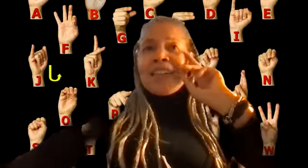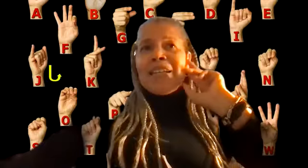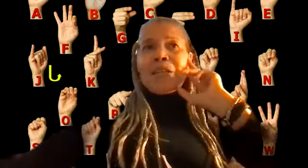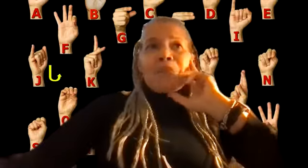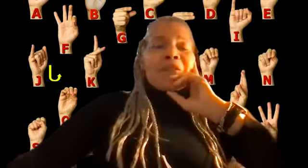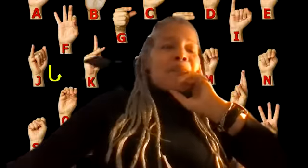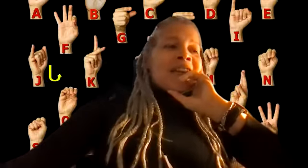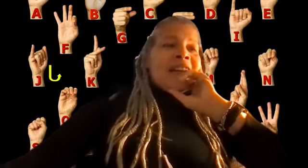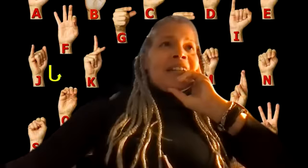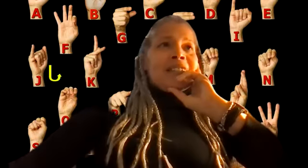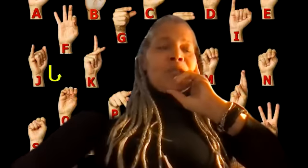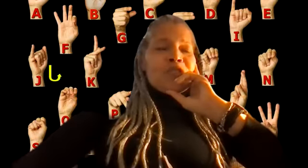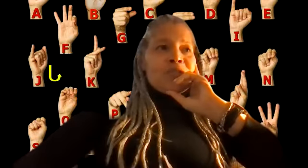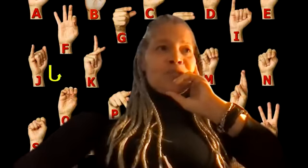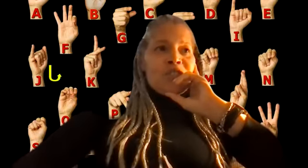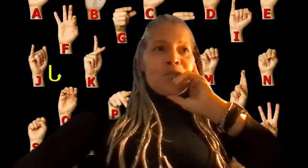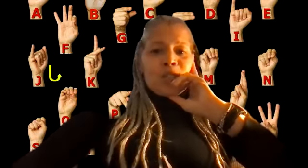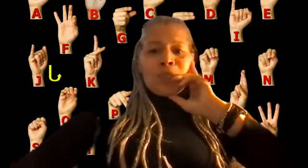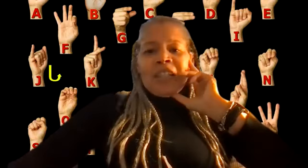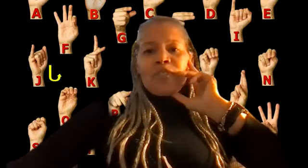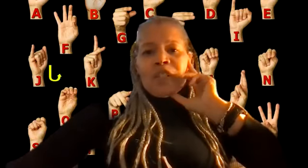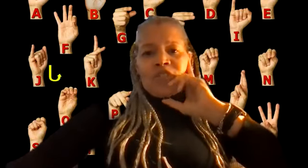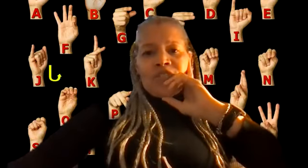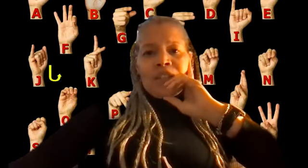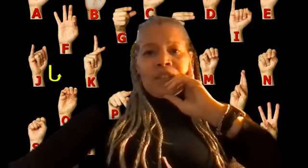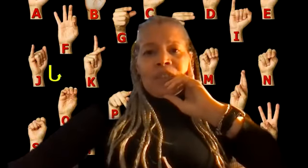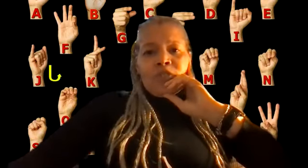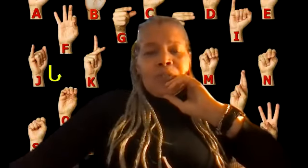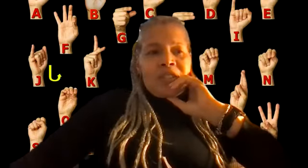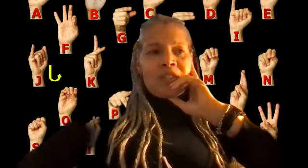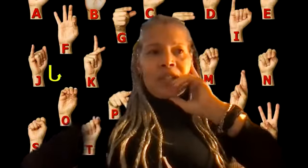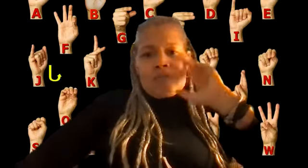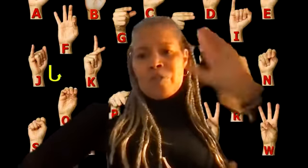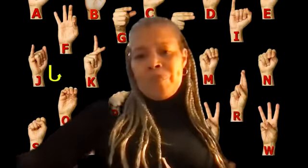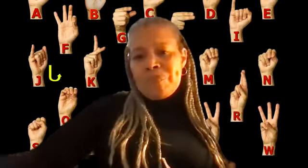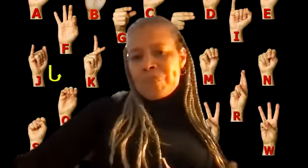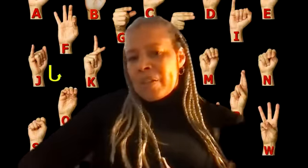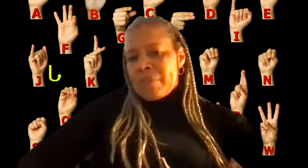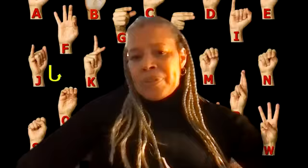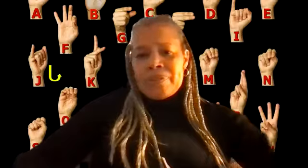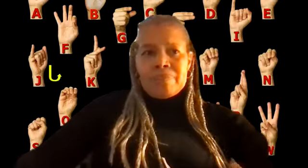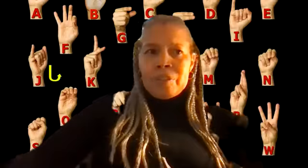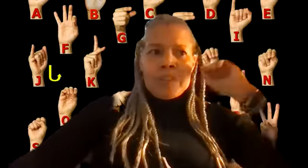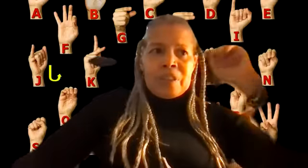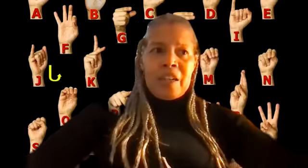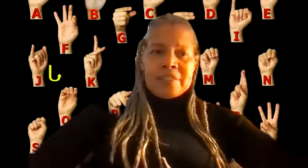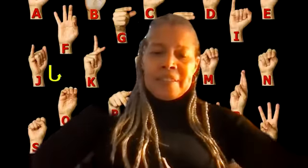heepi. And, uh, when she went to explain to us, she said that you could be sitting in a room with the, you know, your colleagues